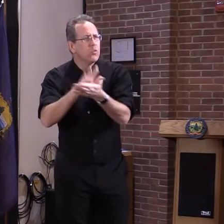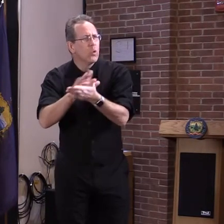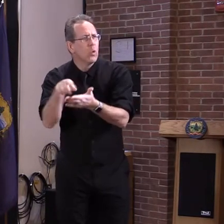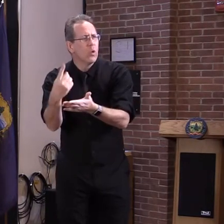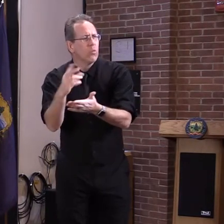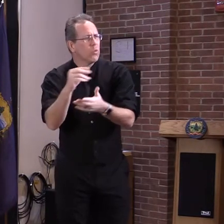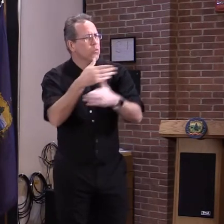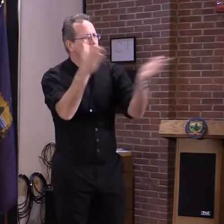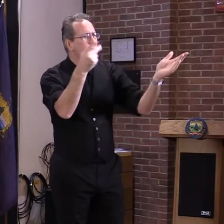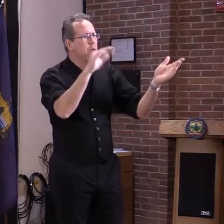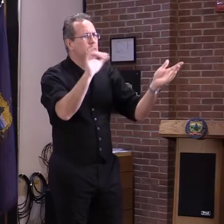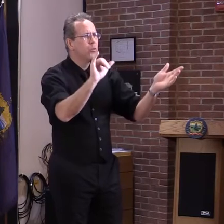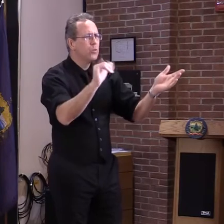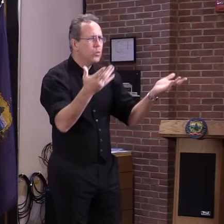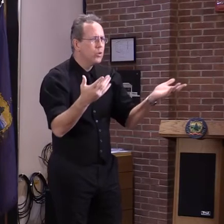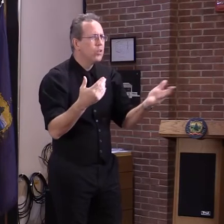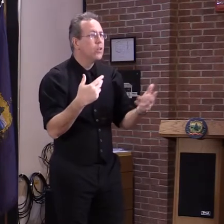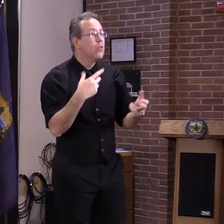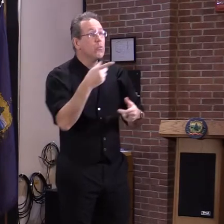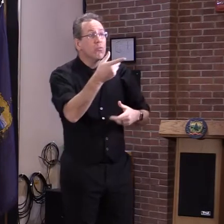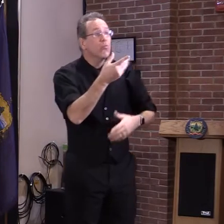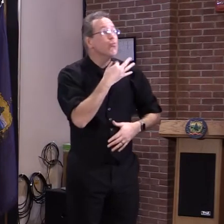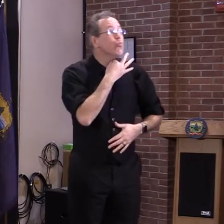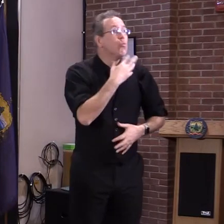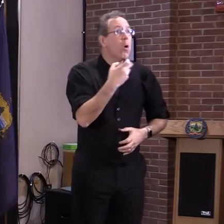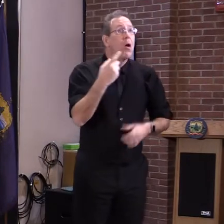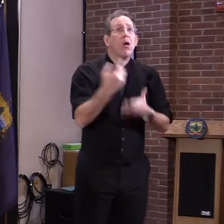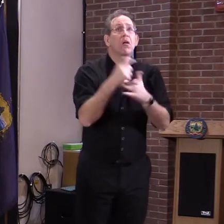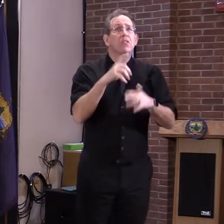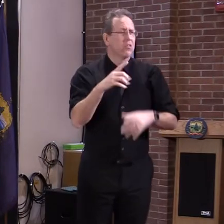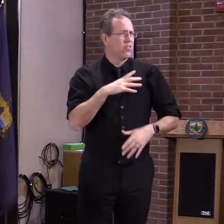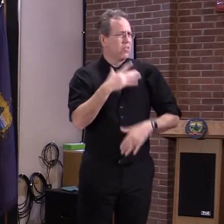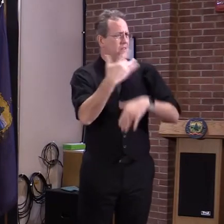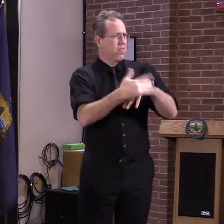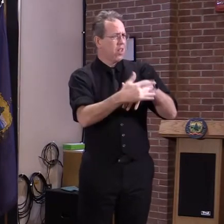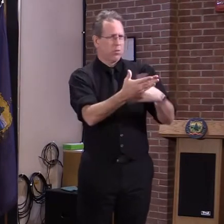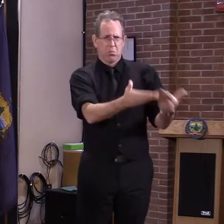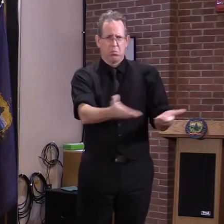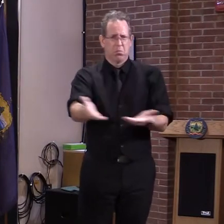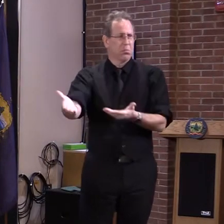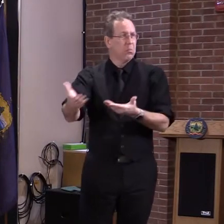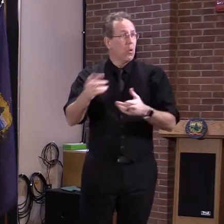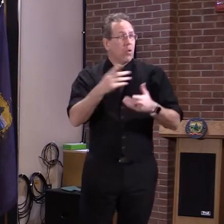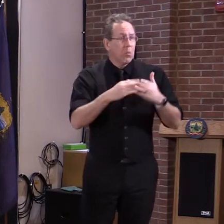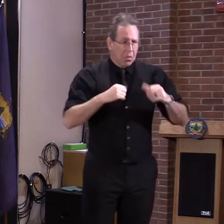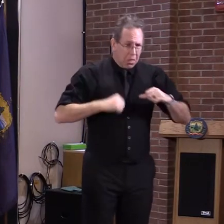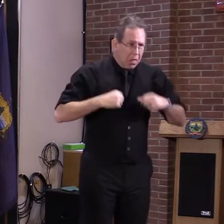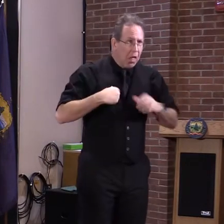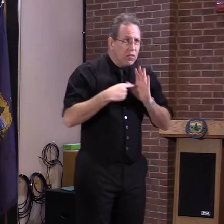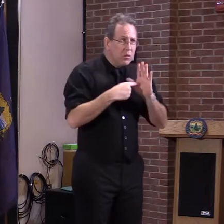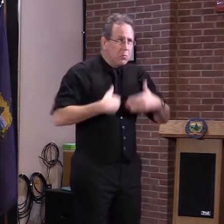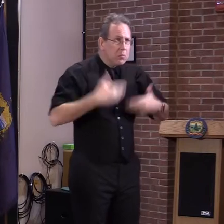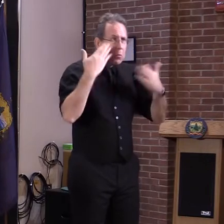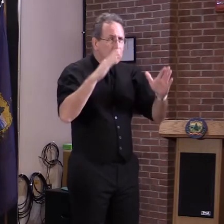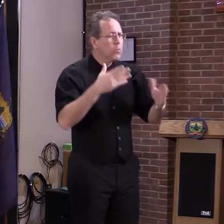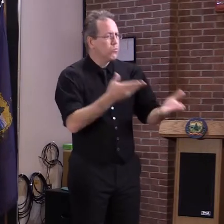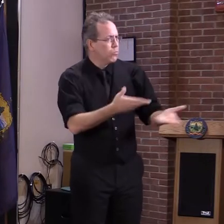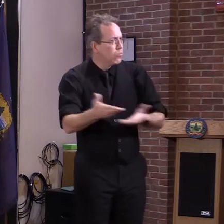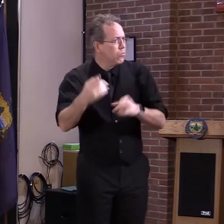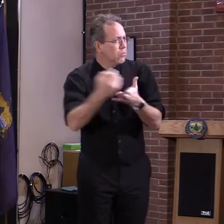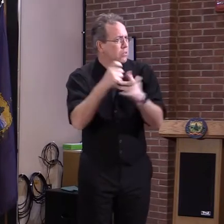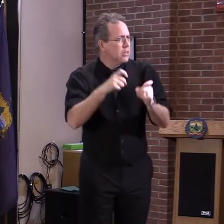who are interested in just surveillance testing for themselves. And I'll let Dr. Levine speak more to why. Thank you.